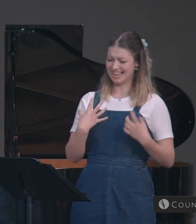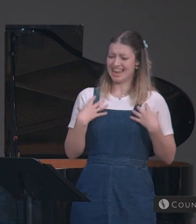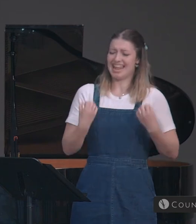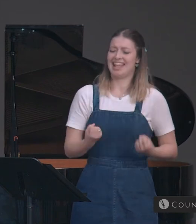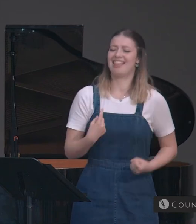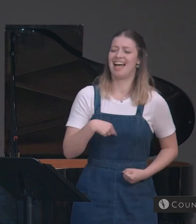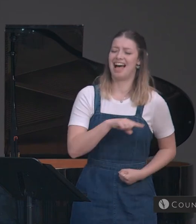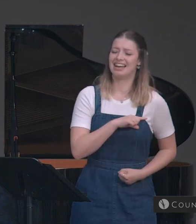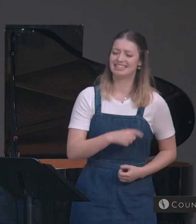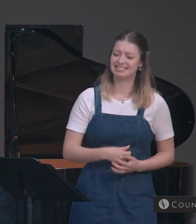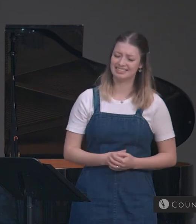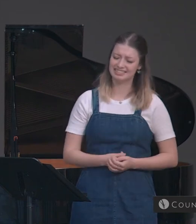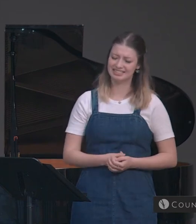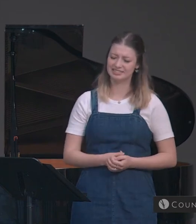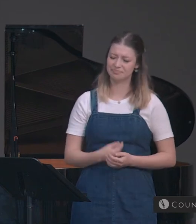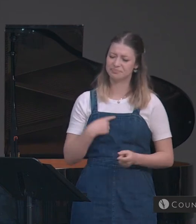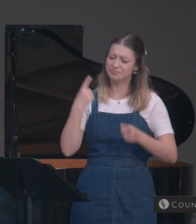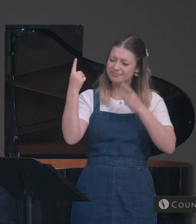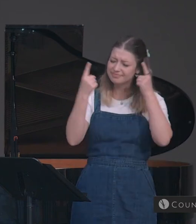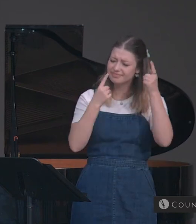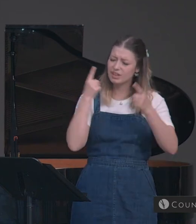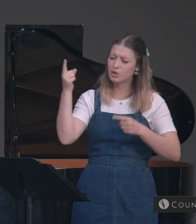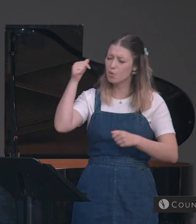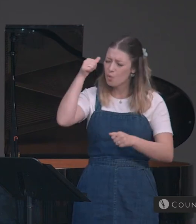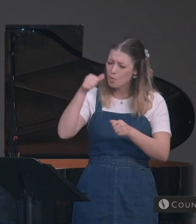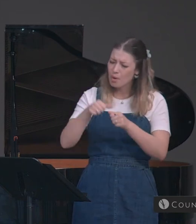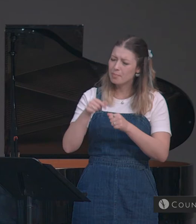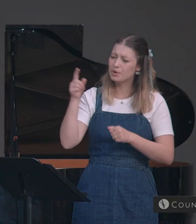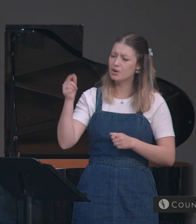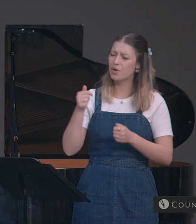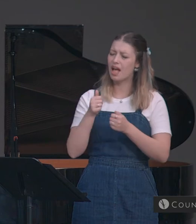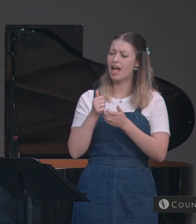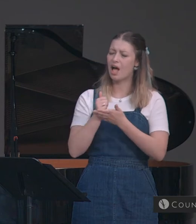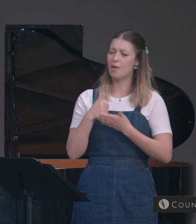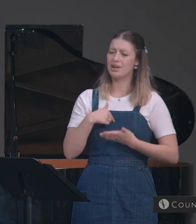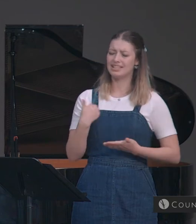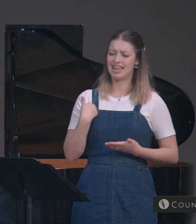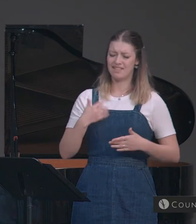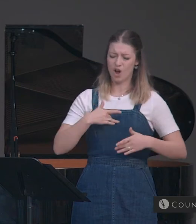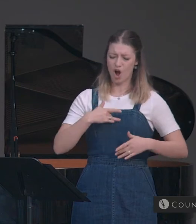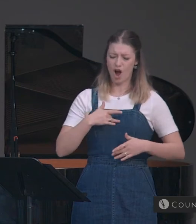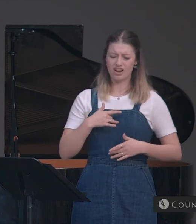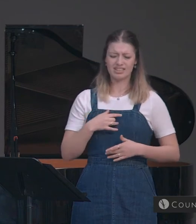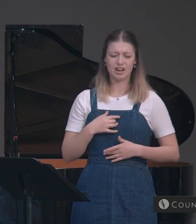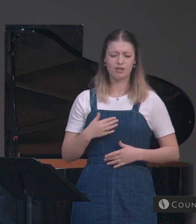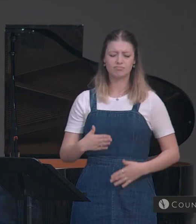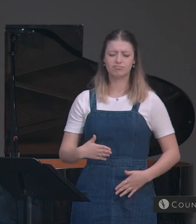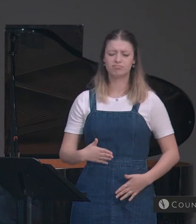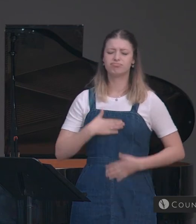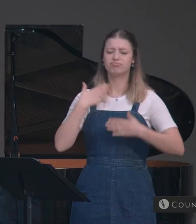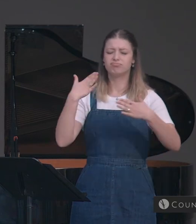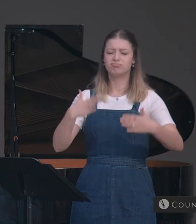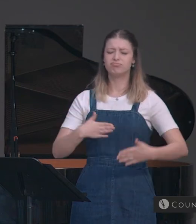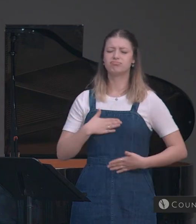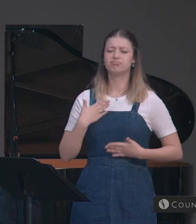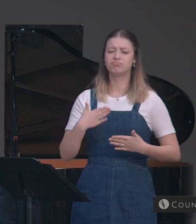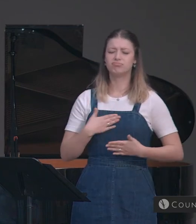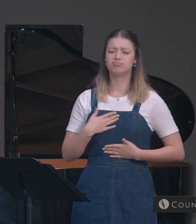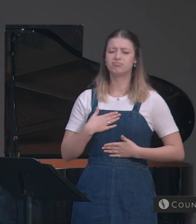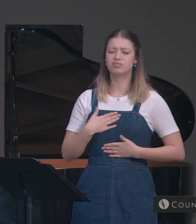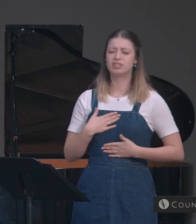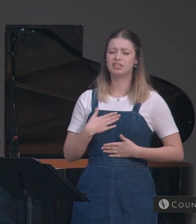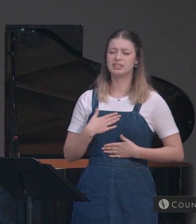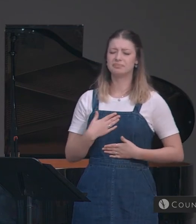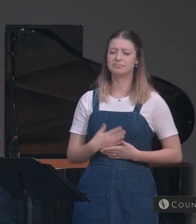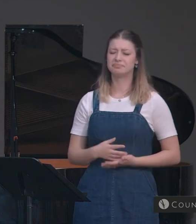Lord, as we consider today and remember You, let us remember with hearts that are glad, that are indebted, that are